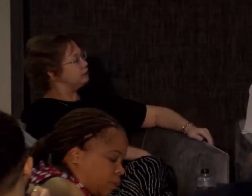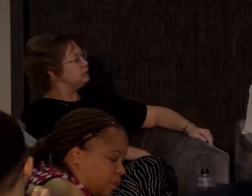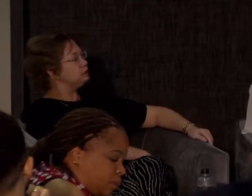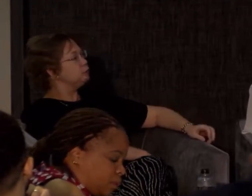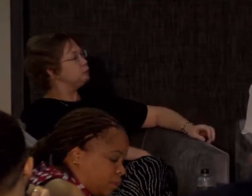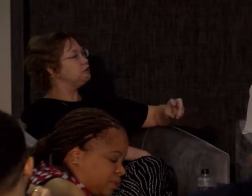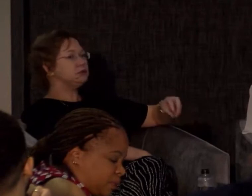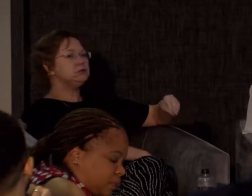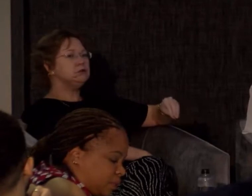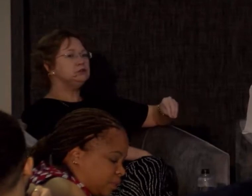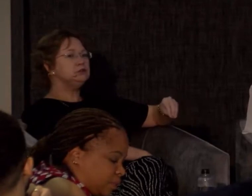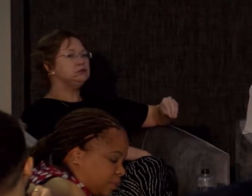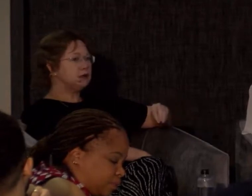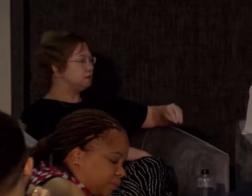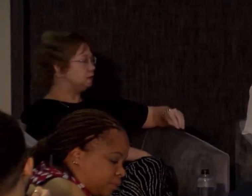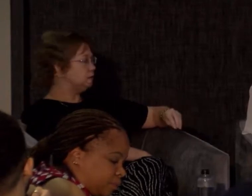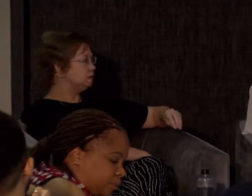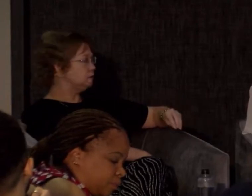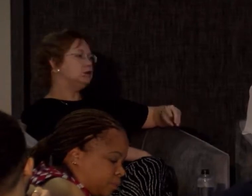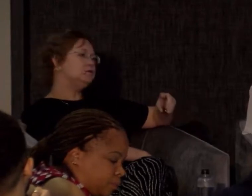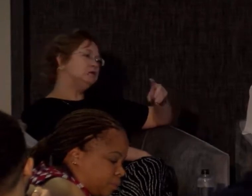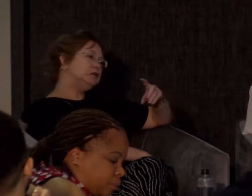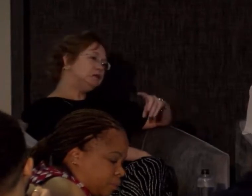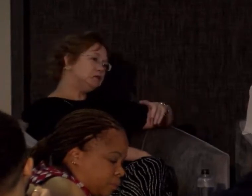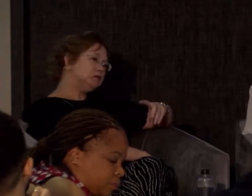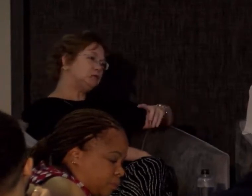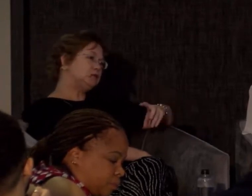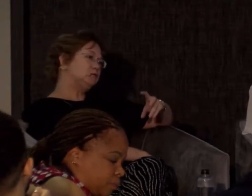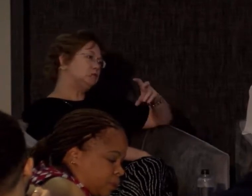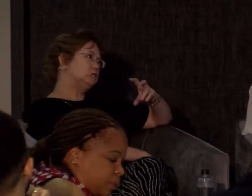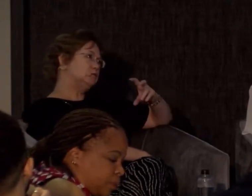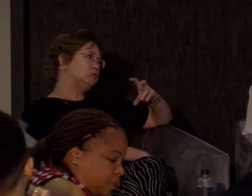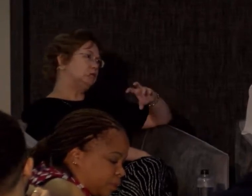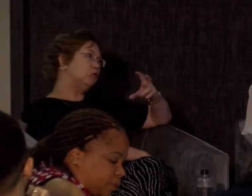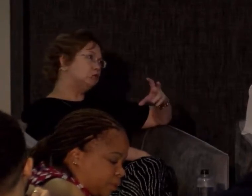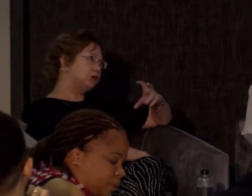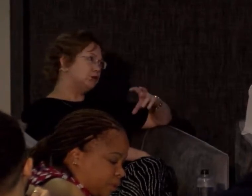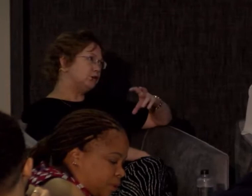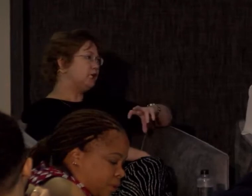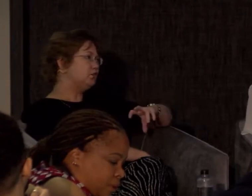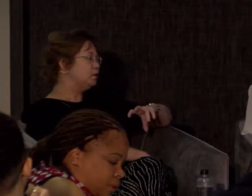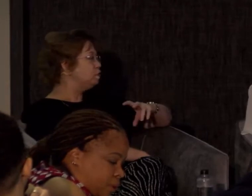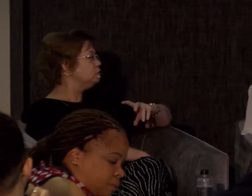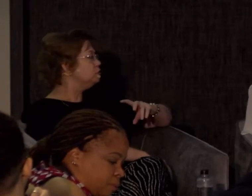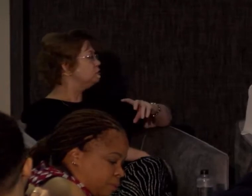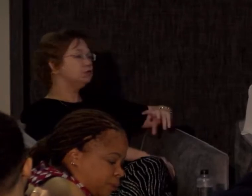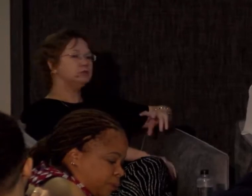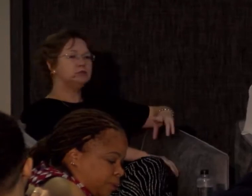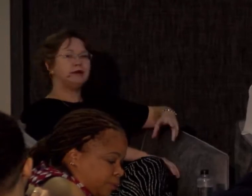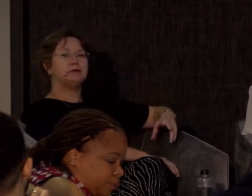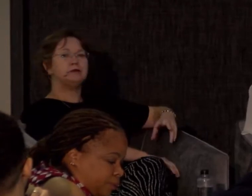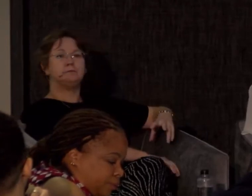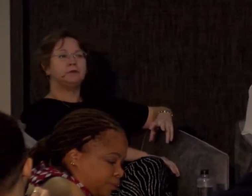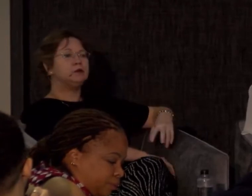lack of leadership. We are just not utilizing the leadership's roles that we have because of our